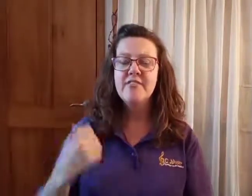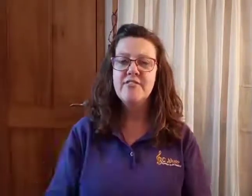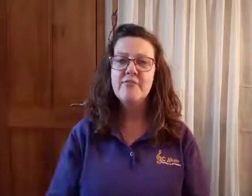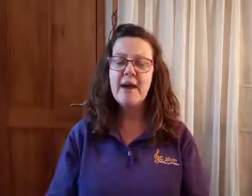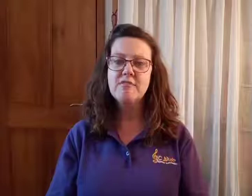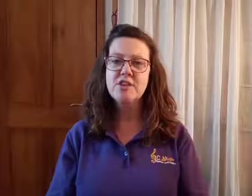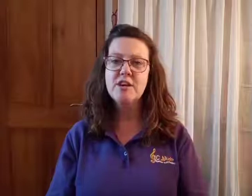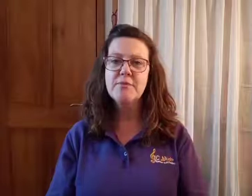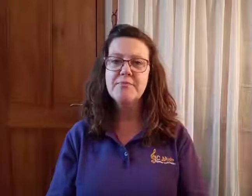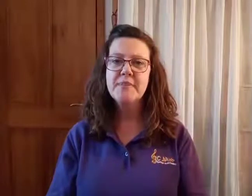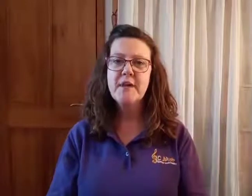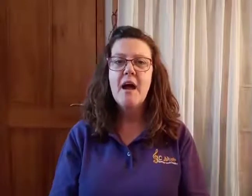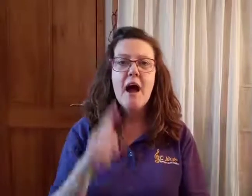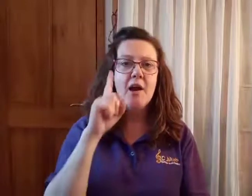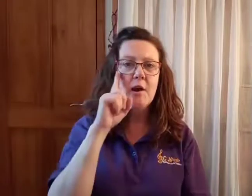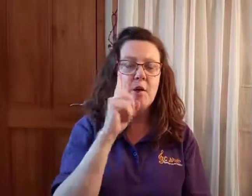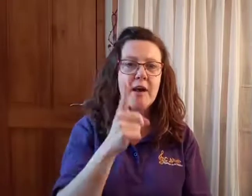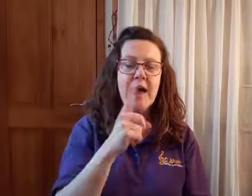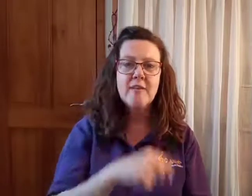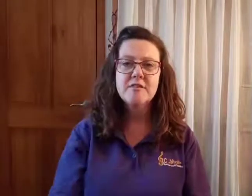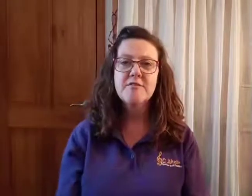is around you and look out for